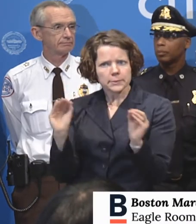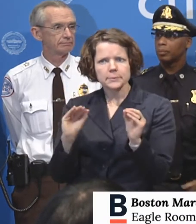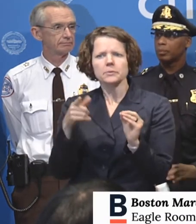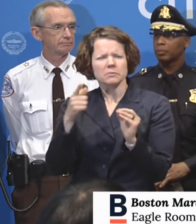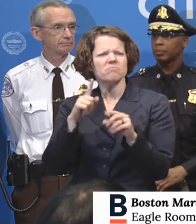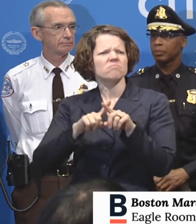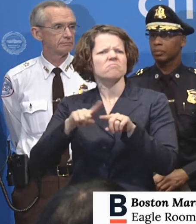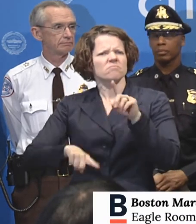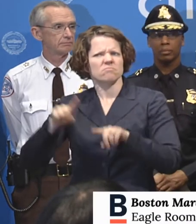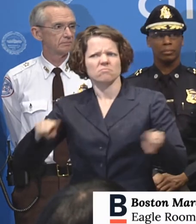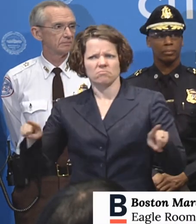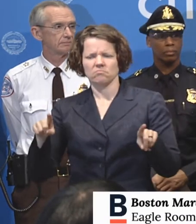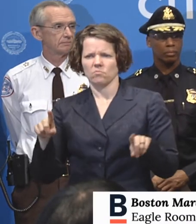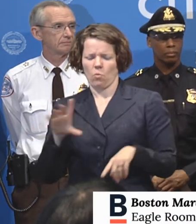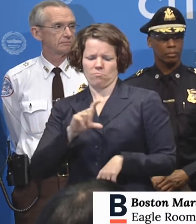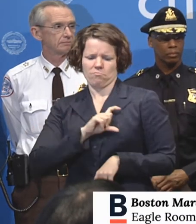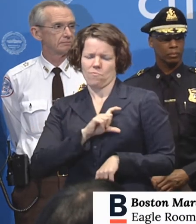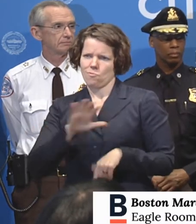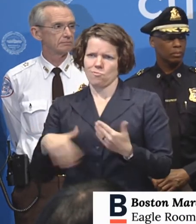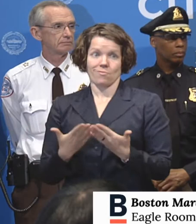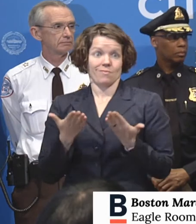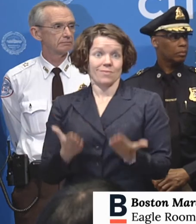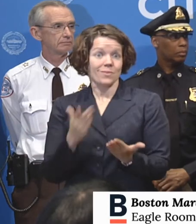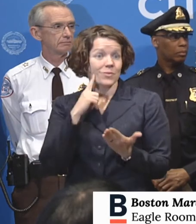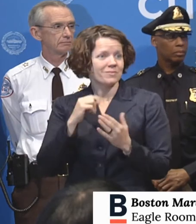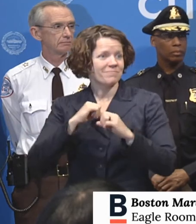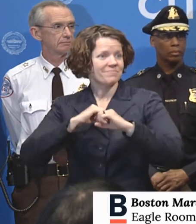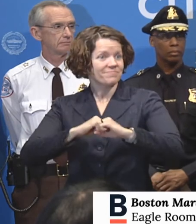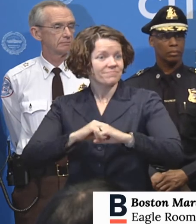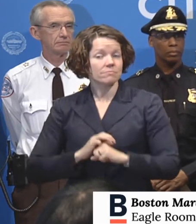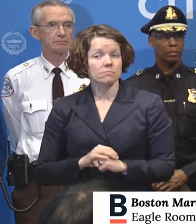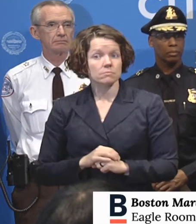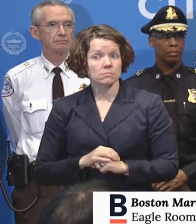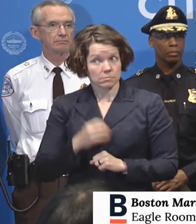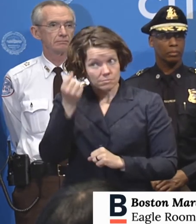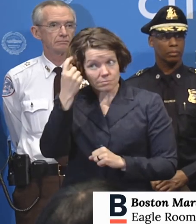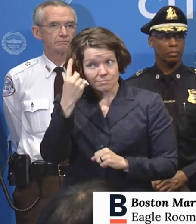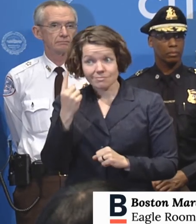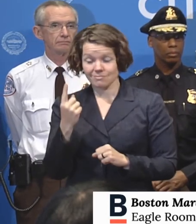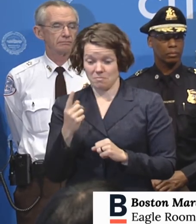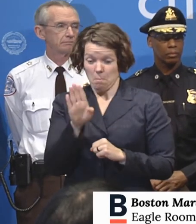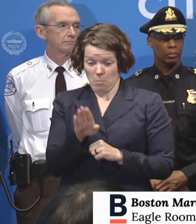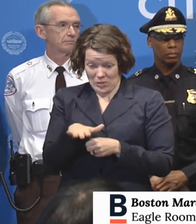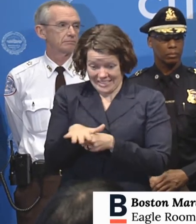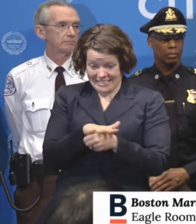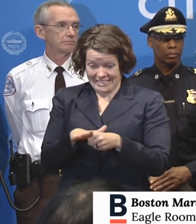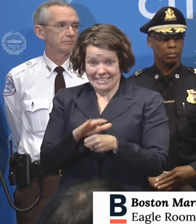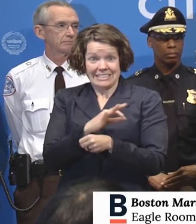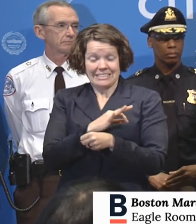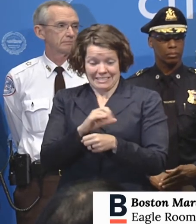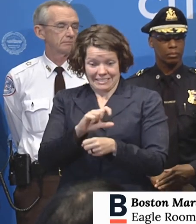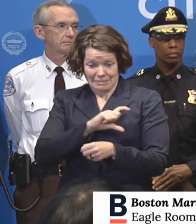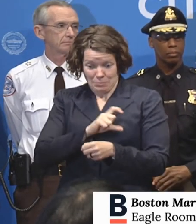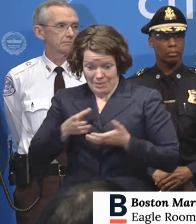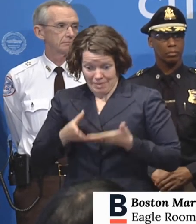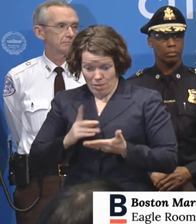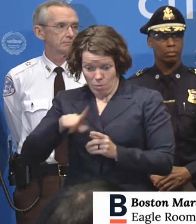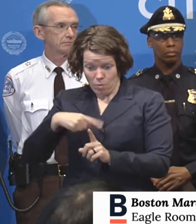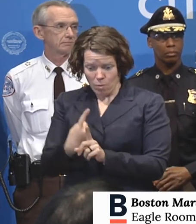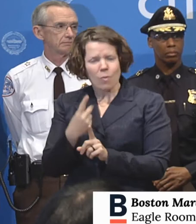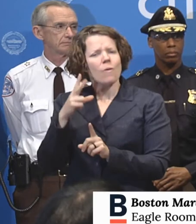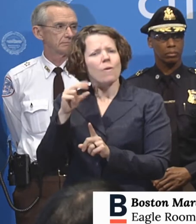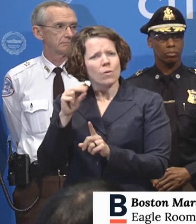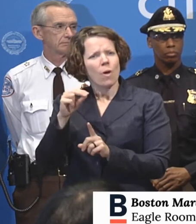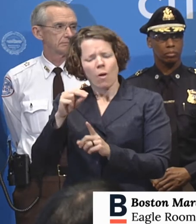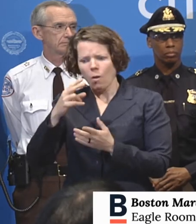that our neighborhoods of Boston will be fully staffed as well with police.